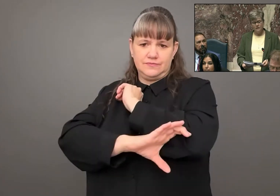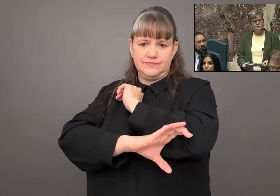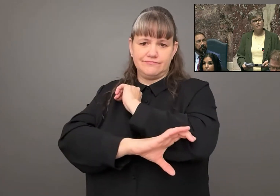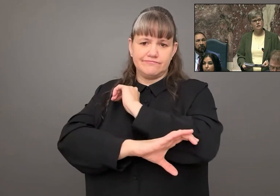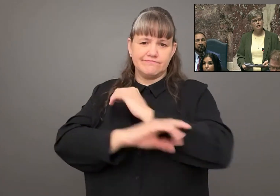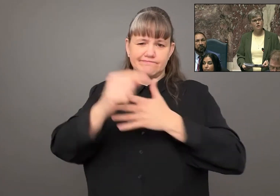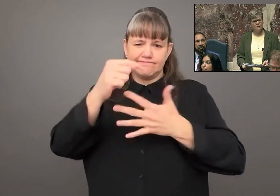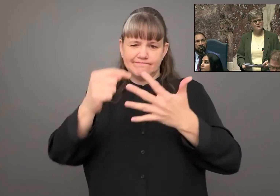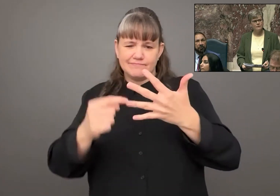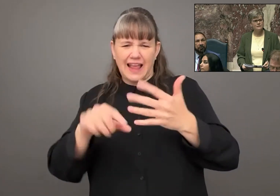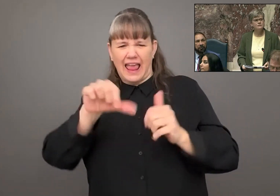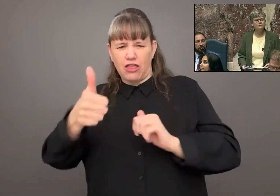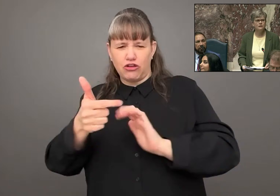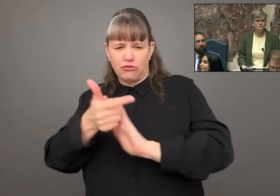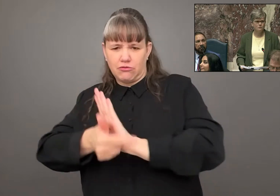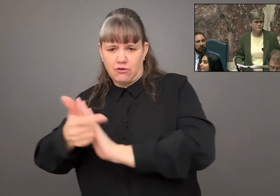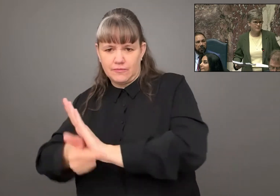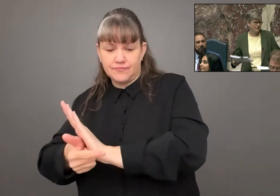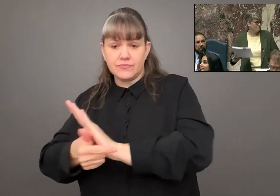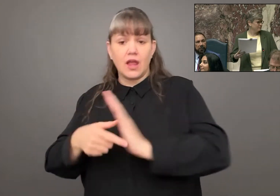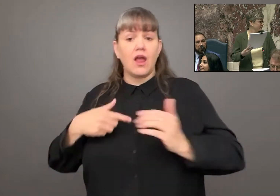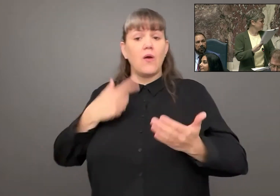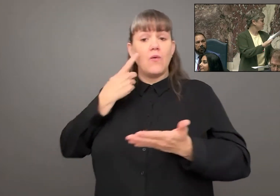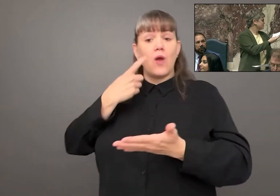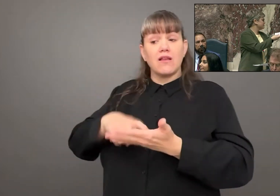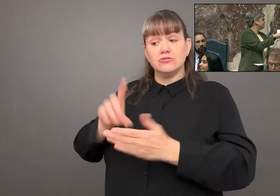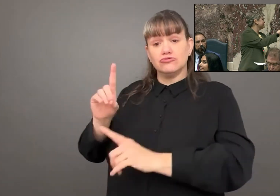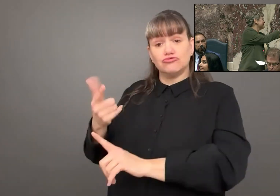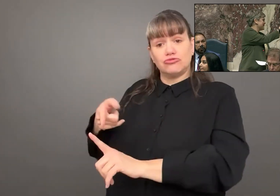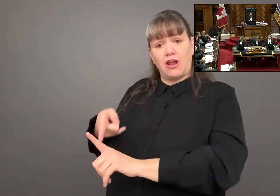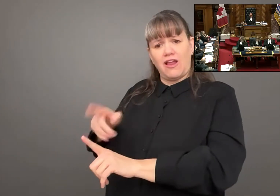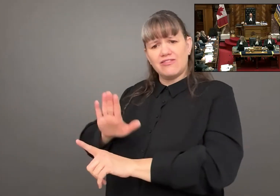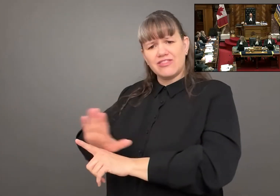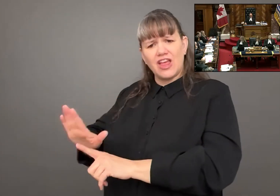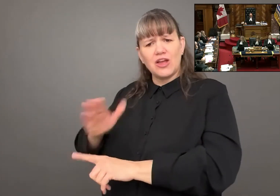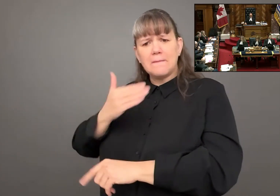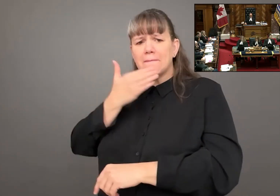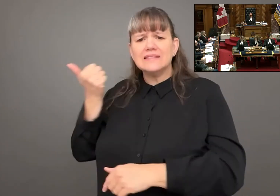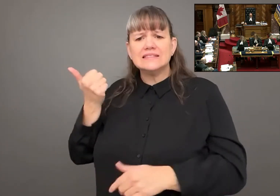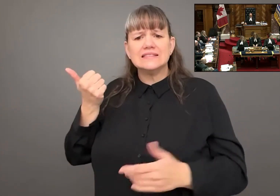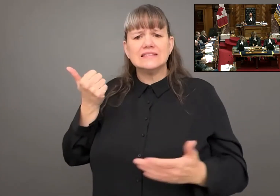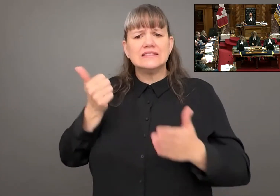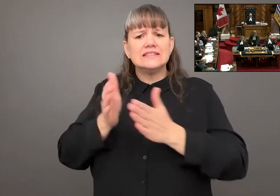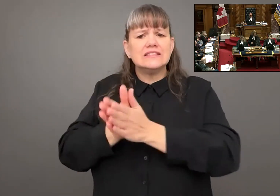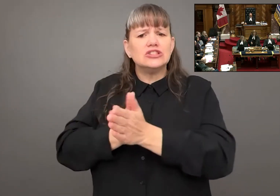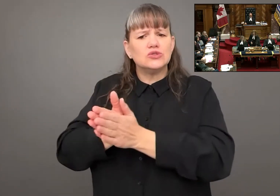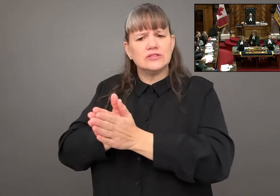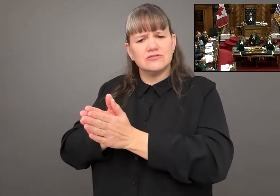of consideration in all aspects. Thank you, Honourable Speaker. Madam Clerk.